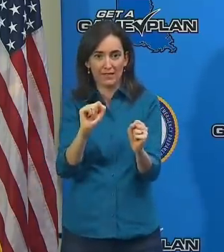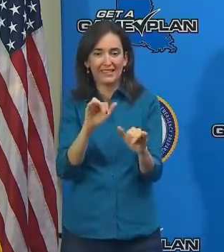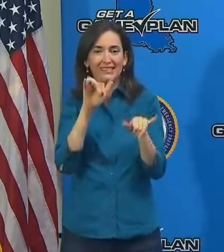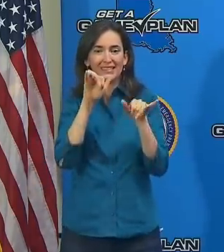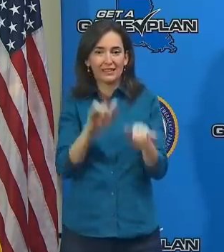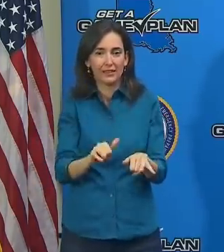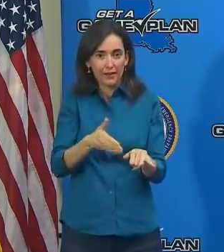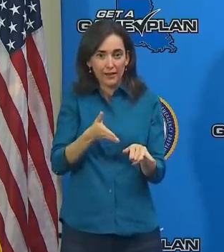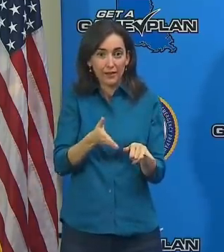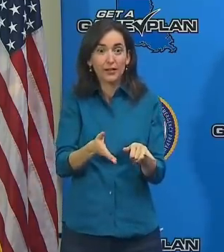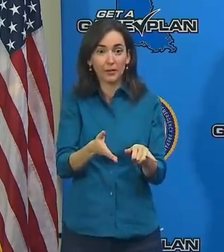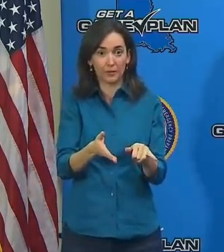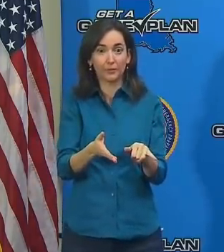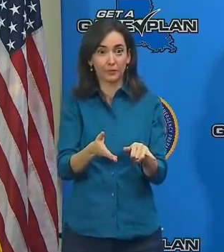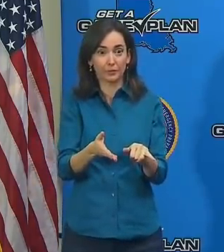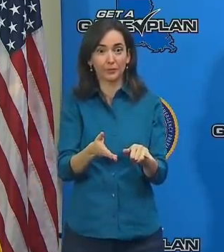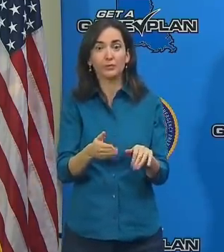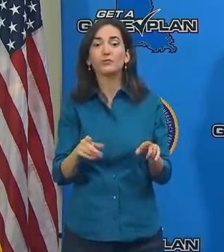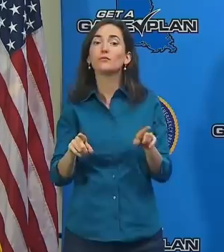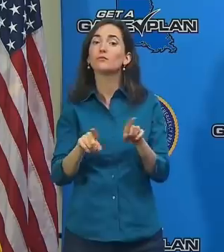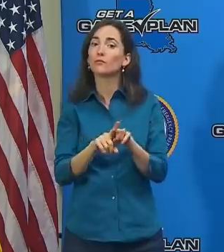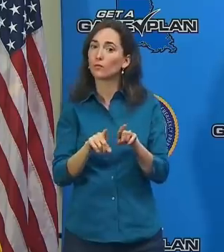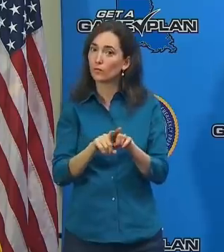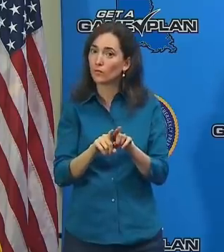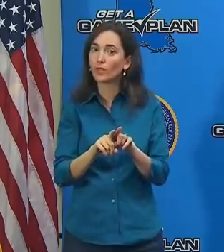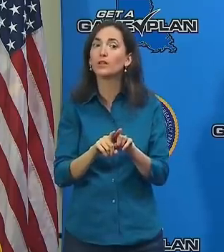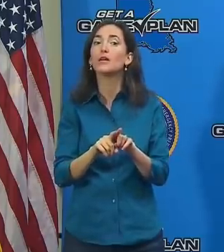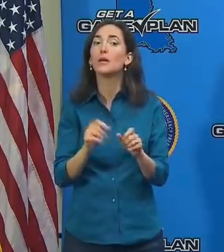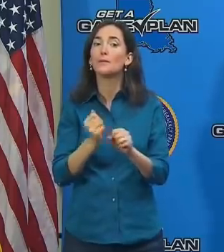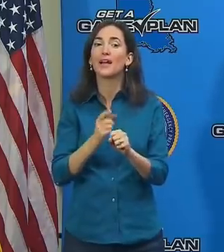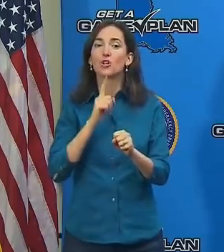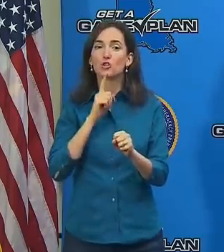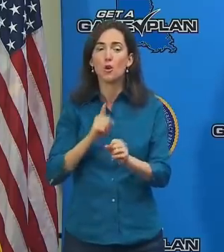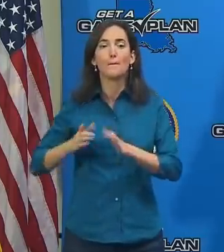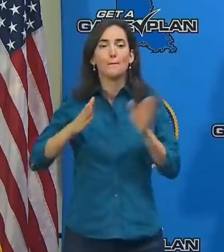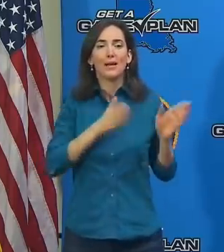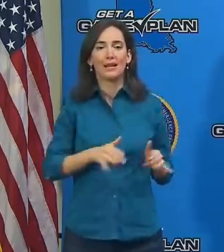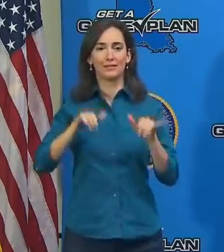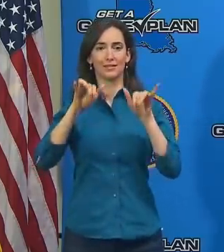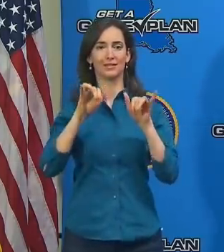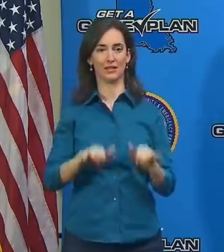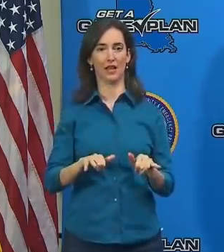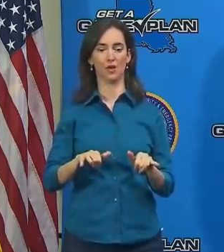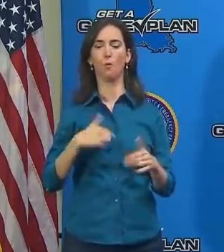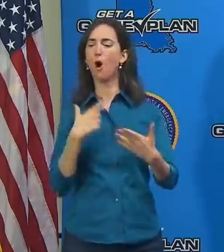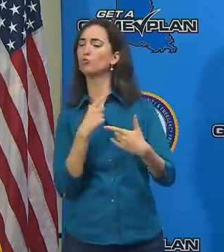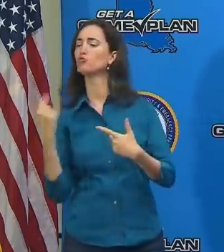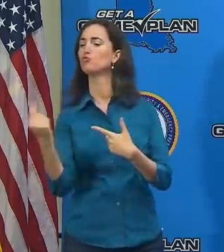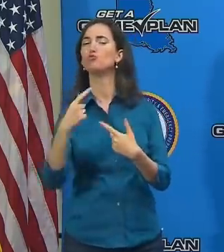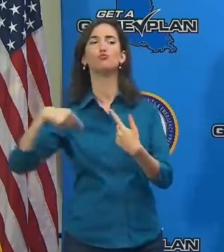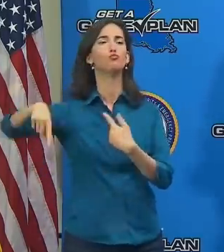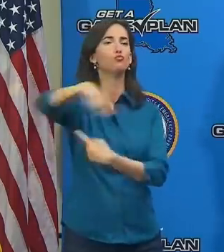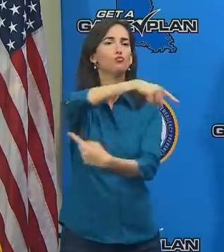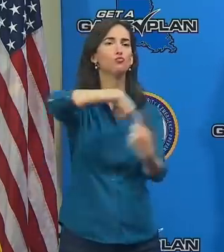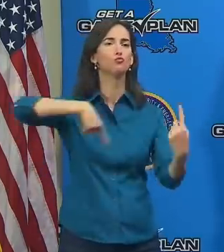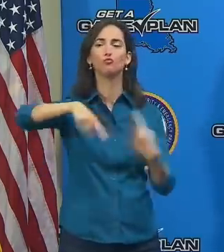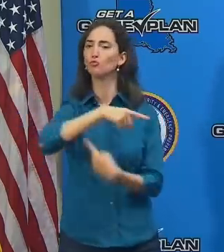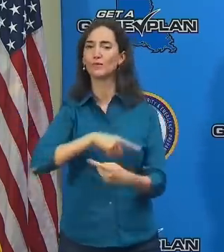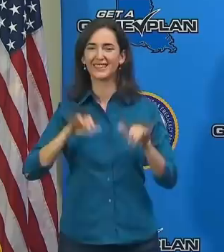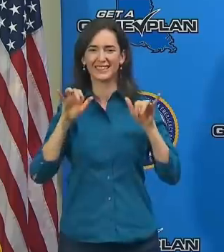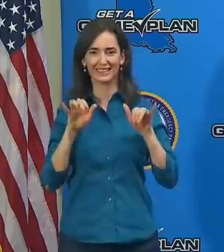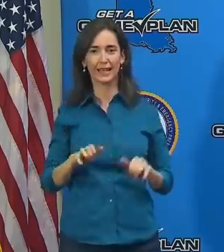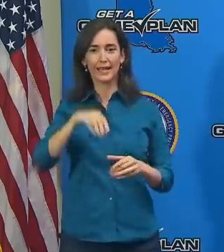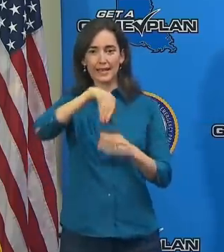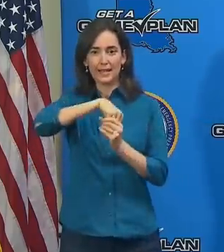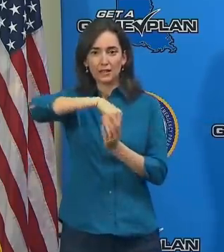then please make it your business to stay there until the danger passes.